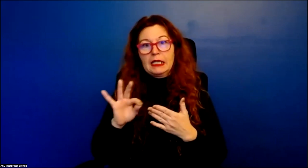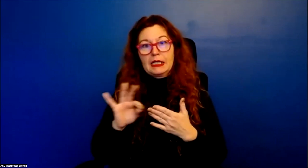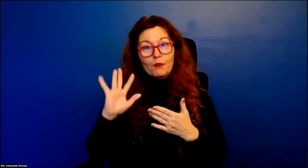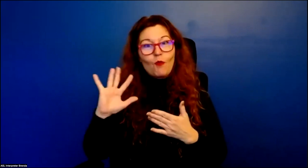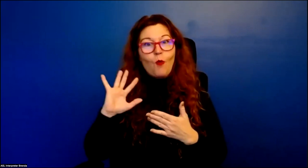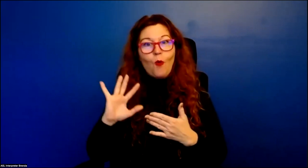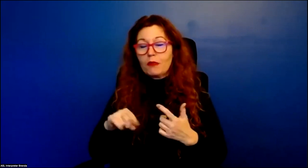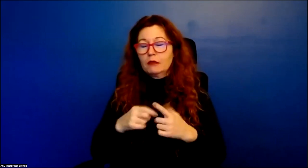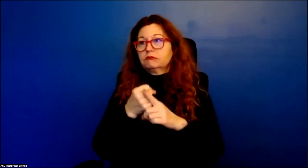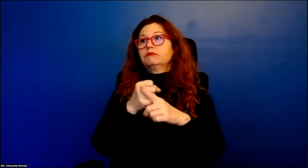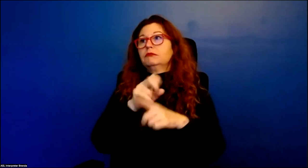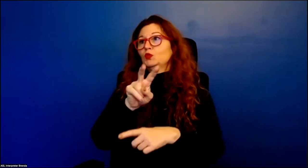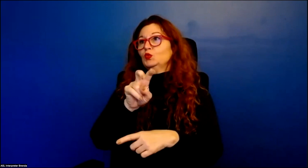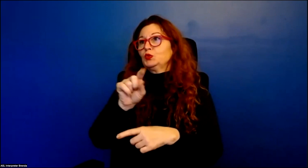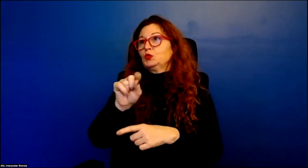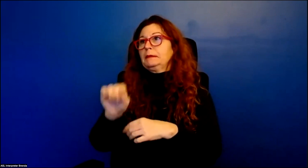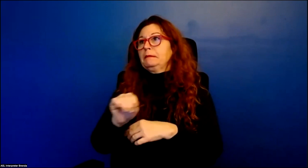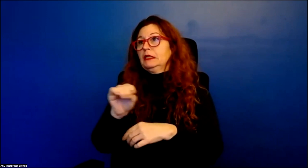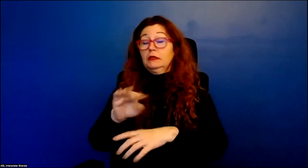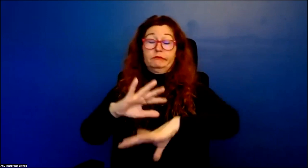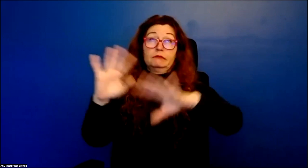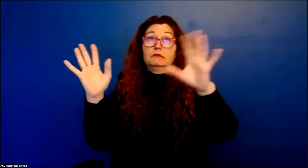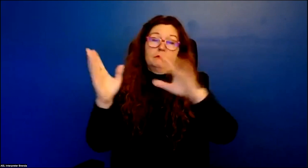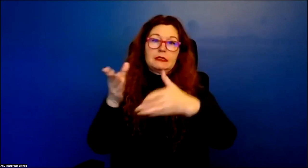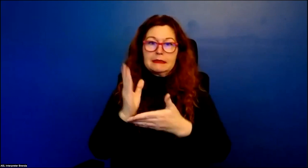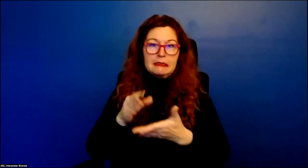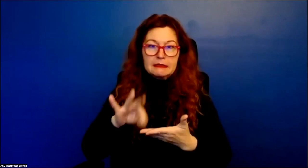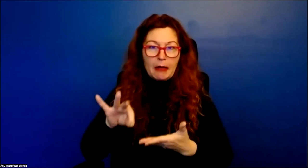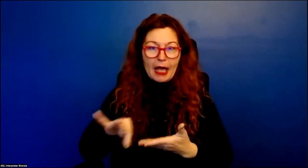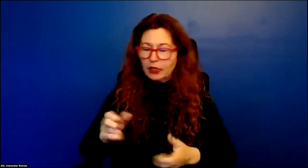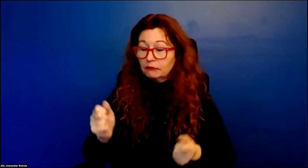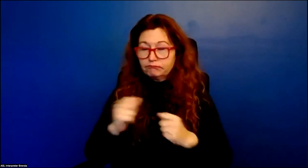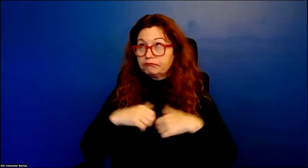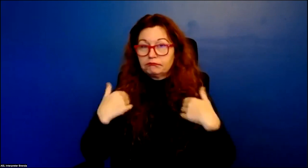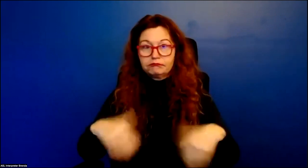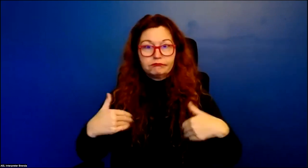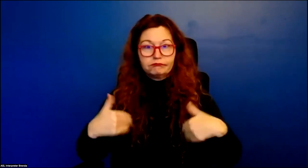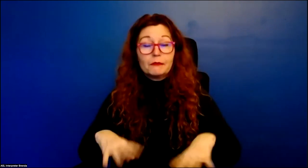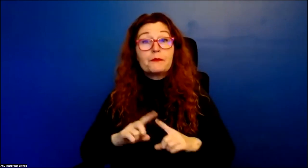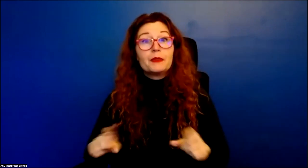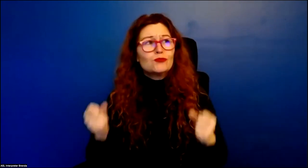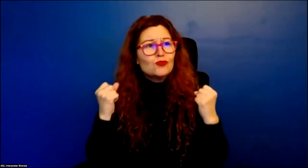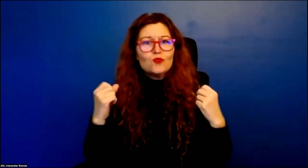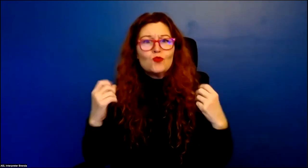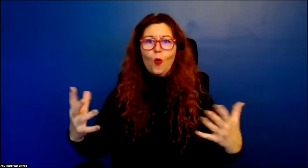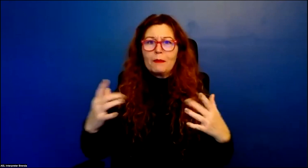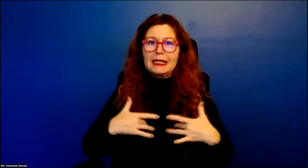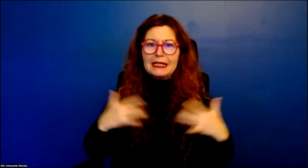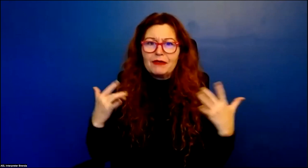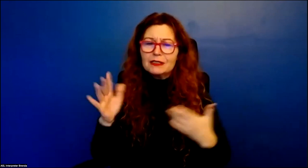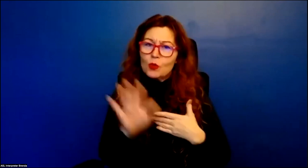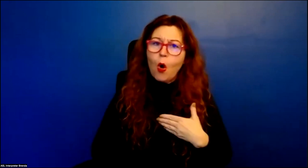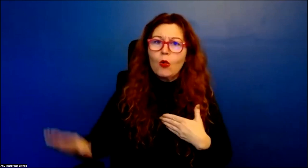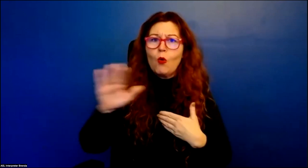even imagine it at that point. But as many events as there are globally to the public, there are at least as